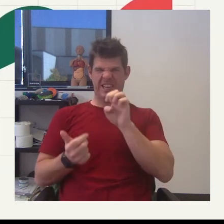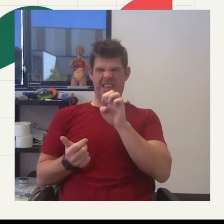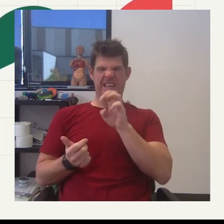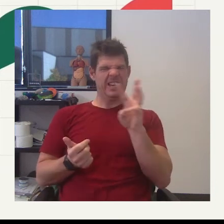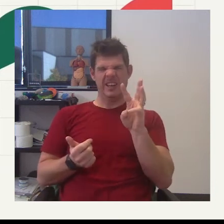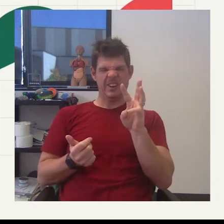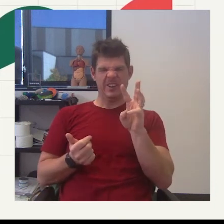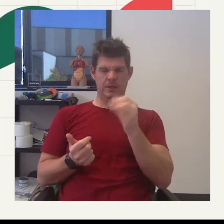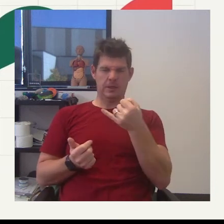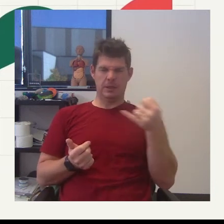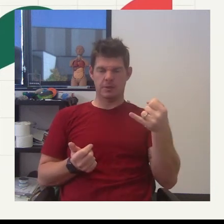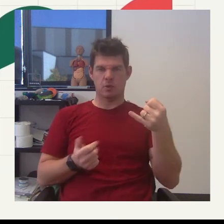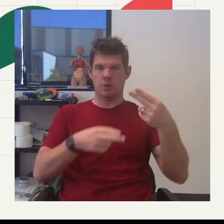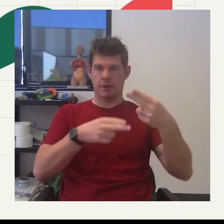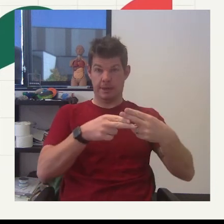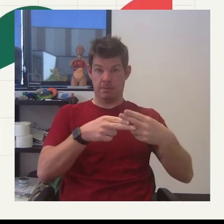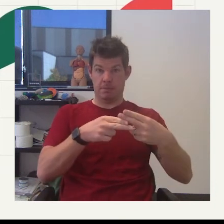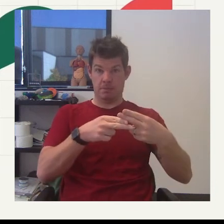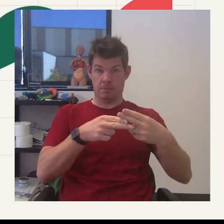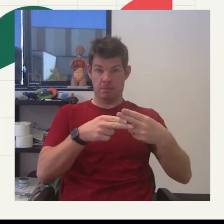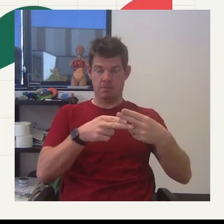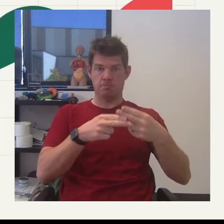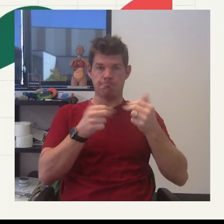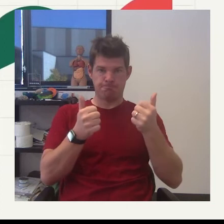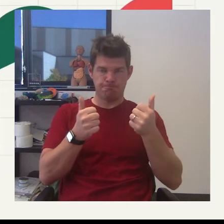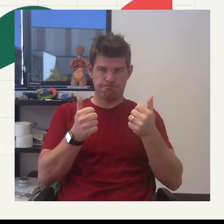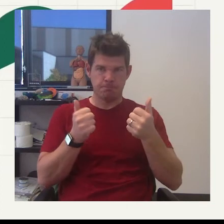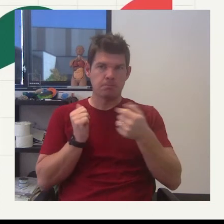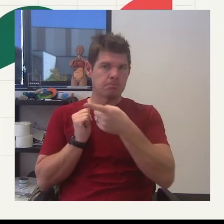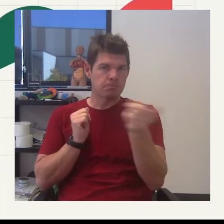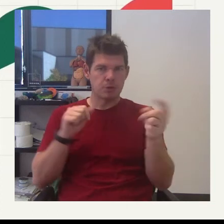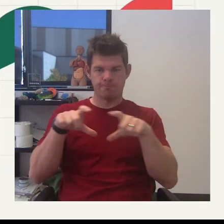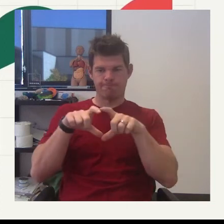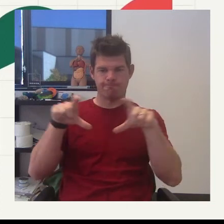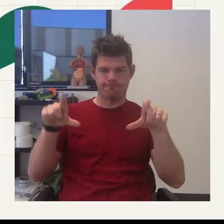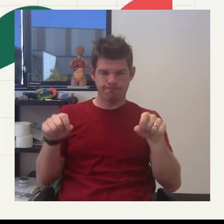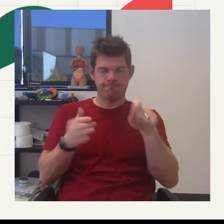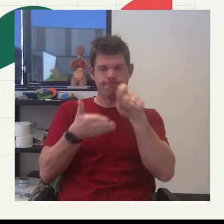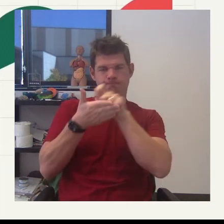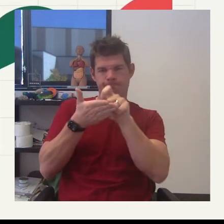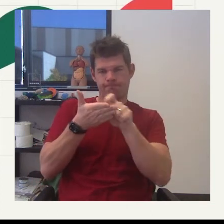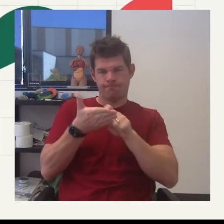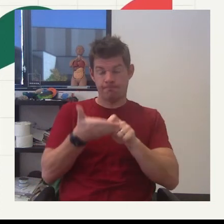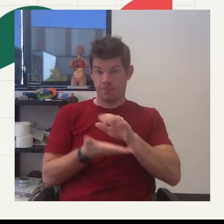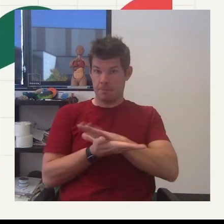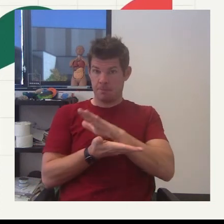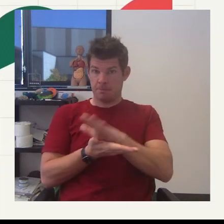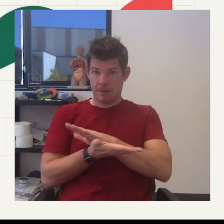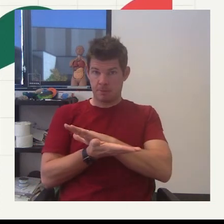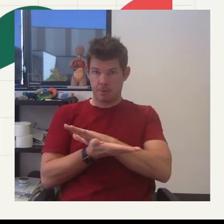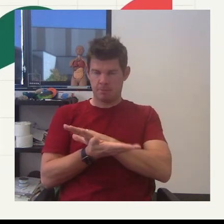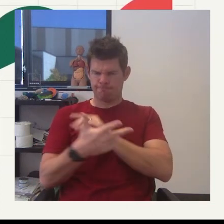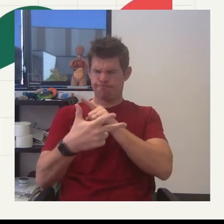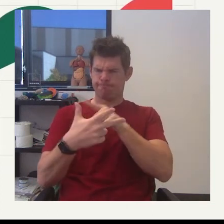Now, the way that you're going to do that is in your Zoom window, based on which one of those three options you